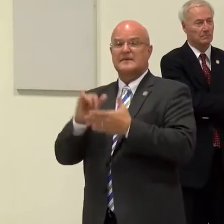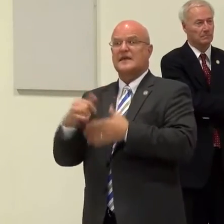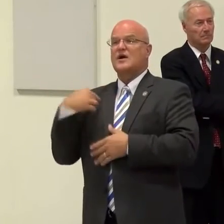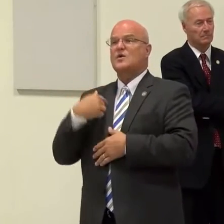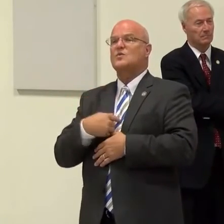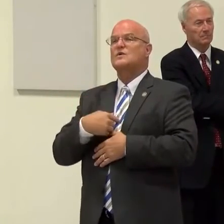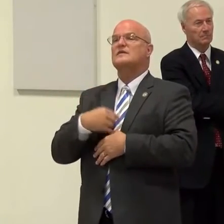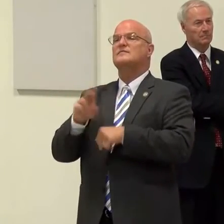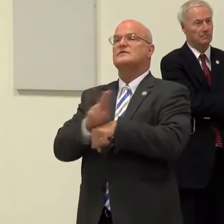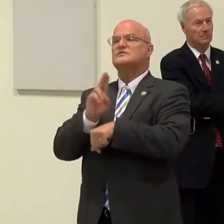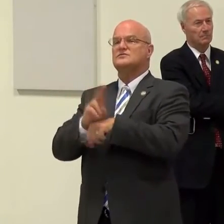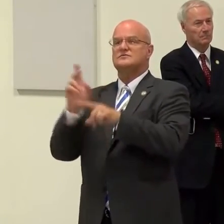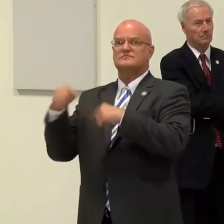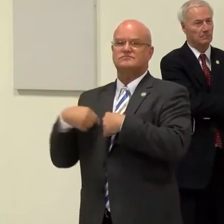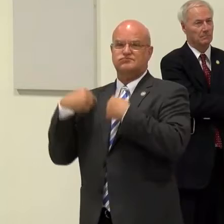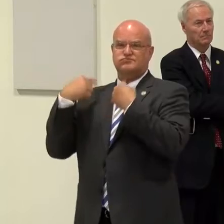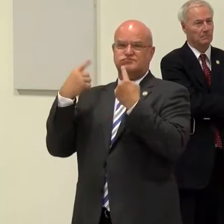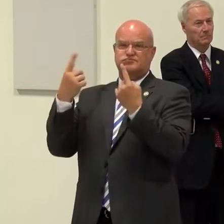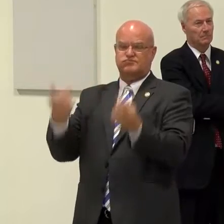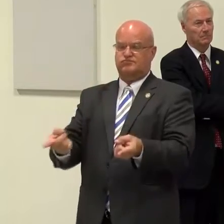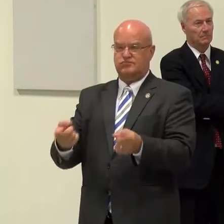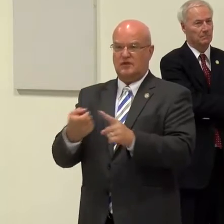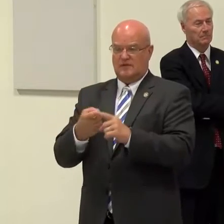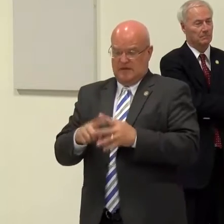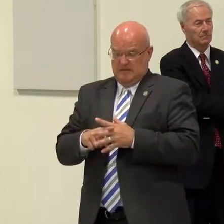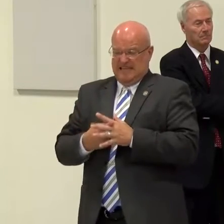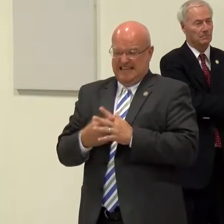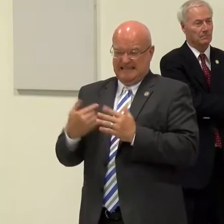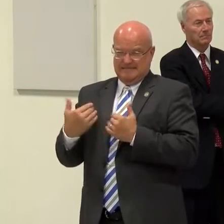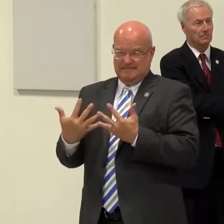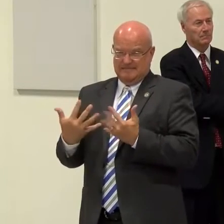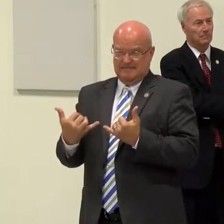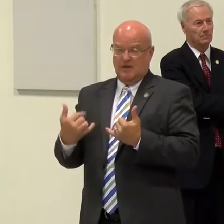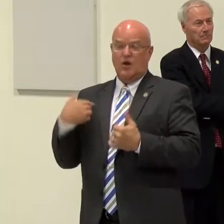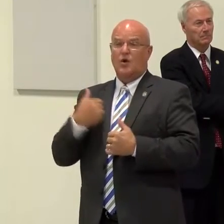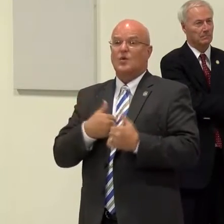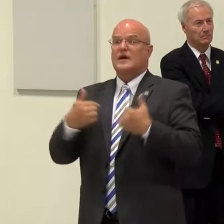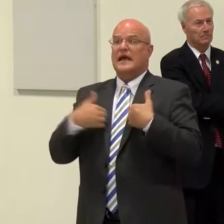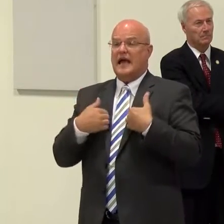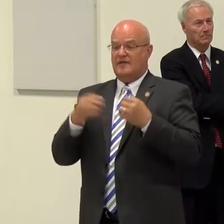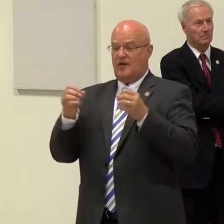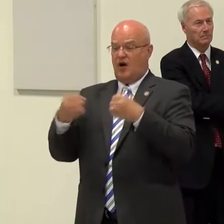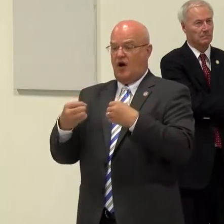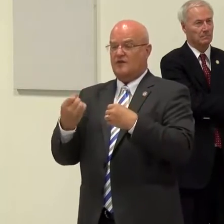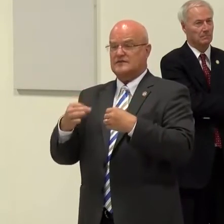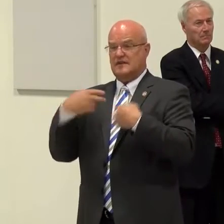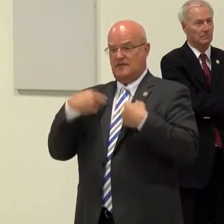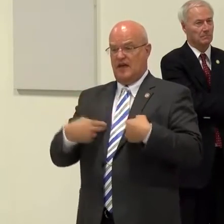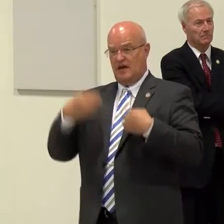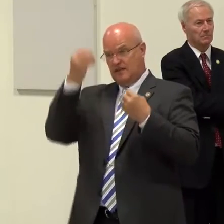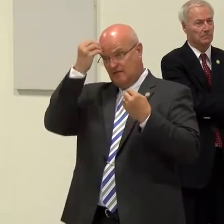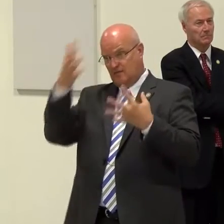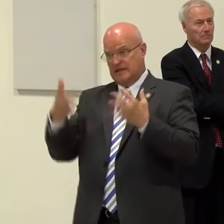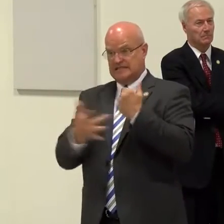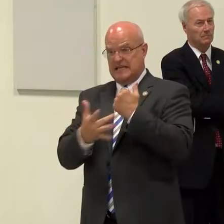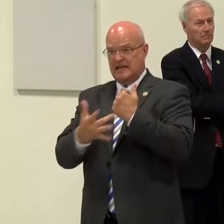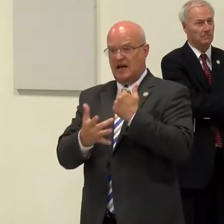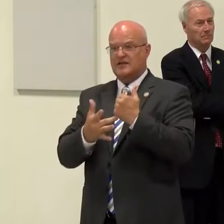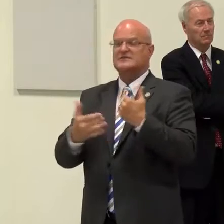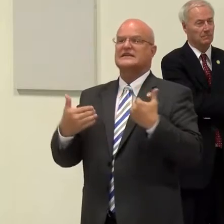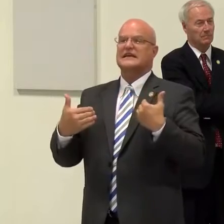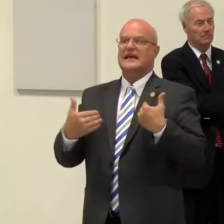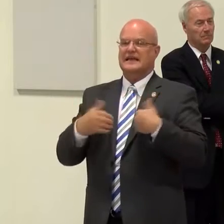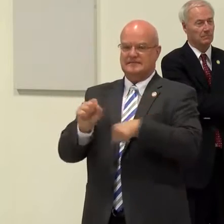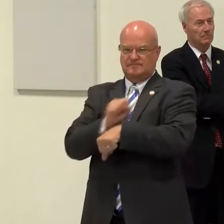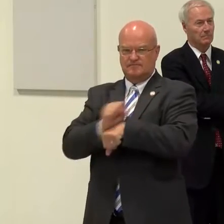that we have been using from the very beginning. We have our Office of Health Information Technology